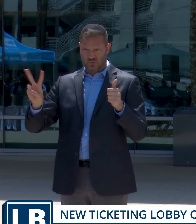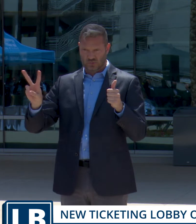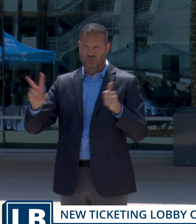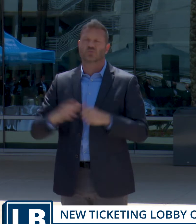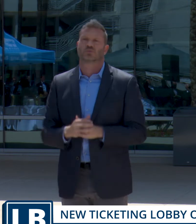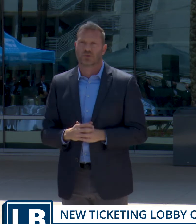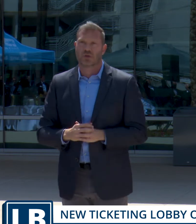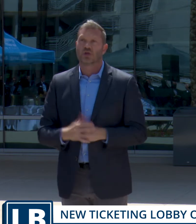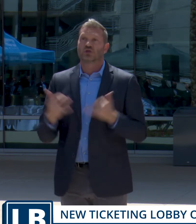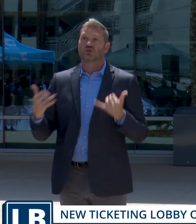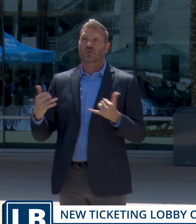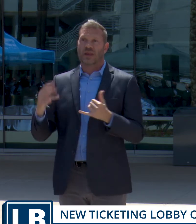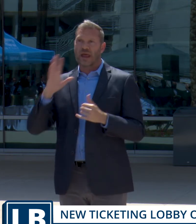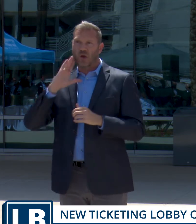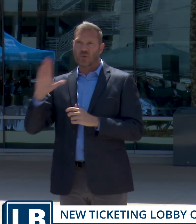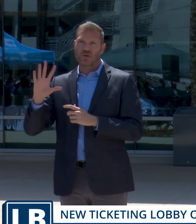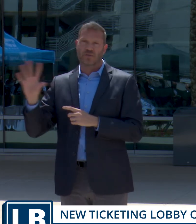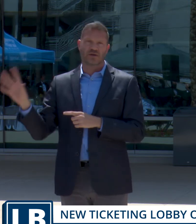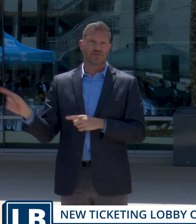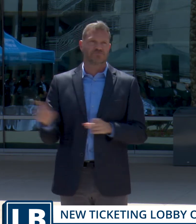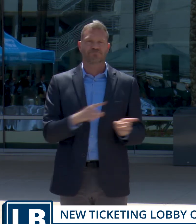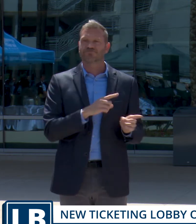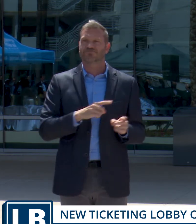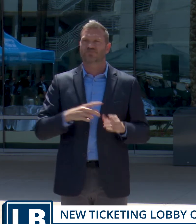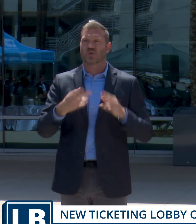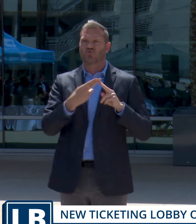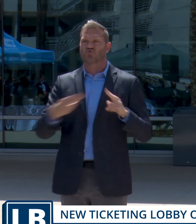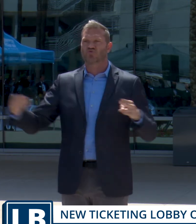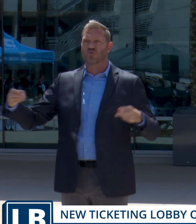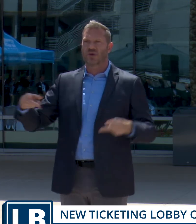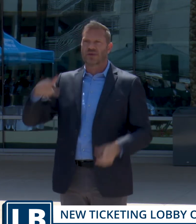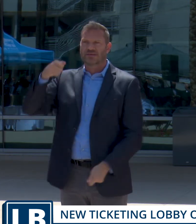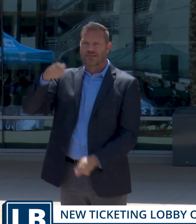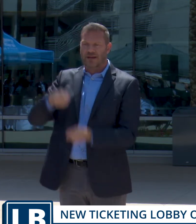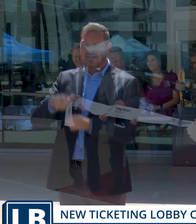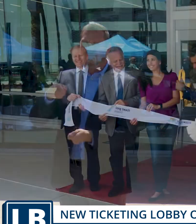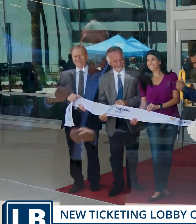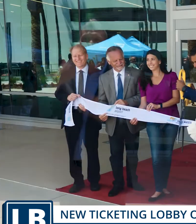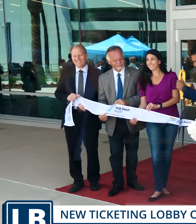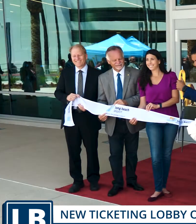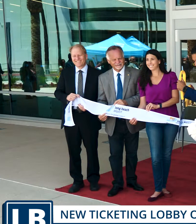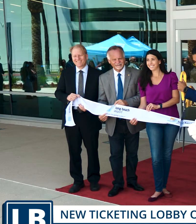the ribbon cutting. Thank you for being here.